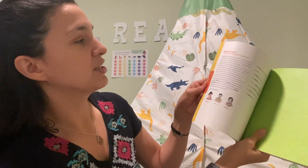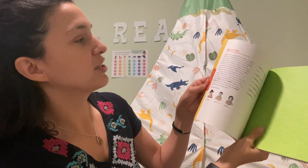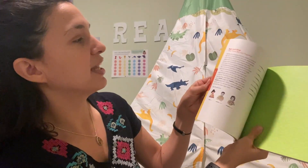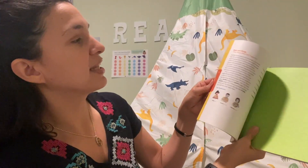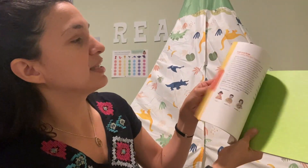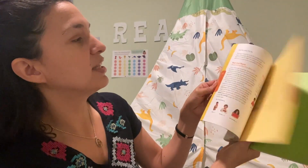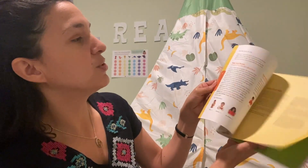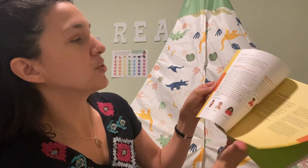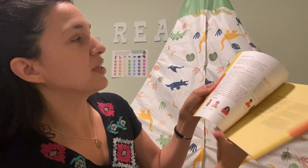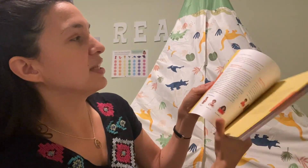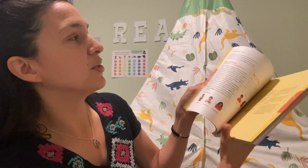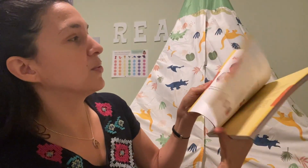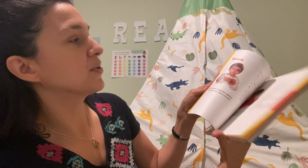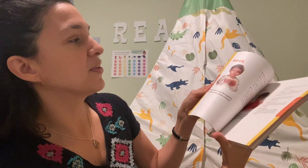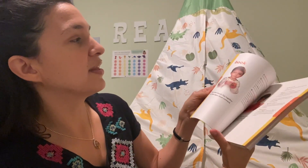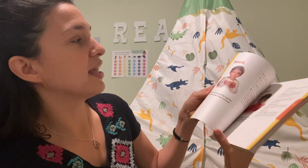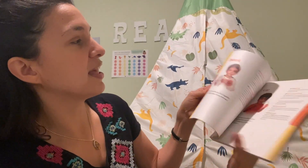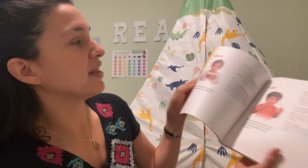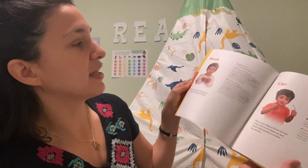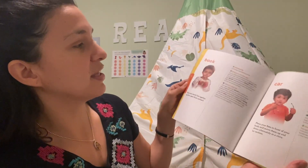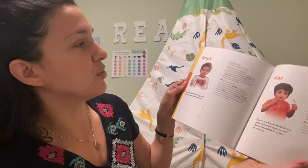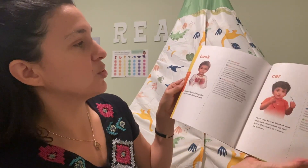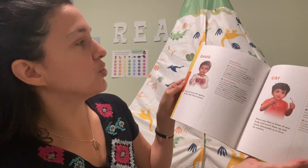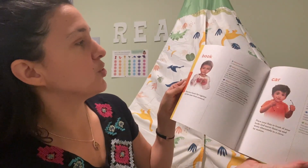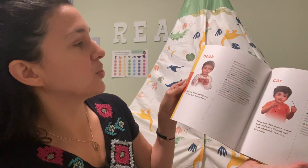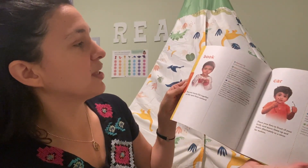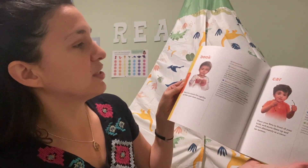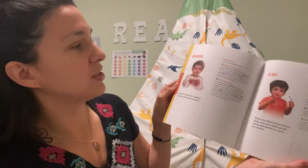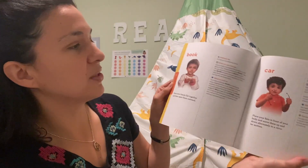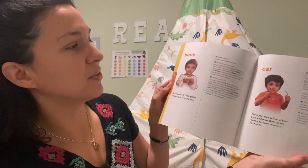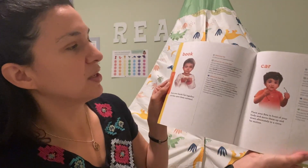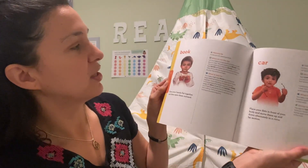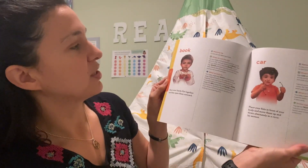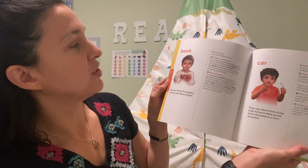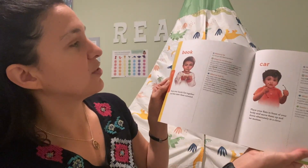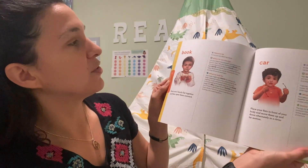kind of continues on in the order that they think that you should do it. So, you know, you've